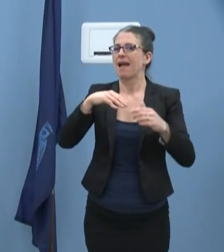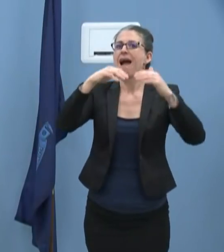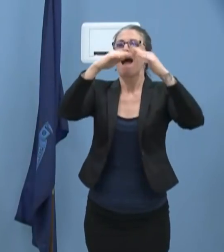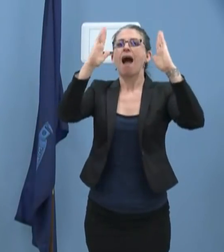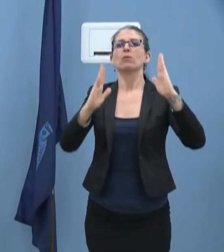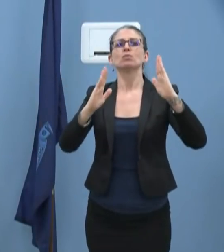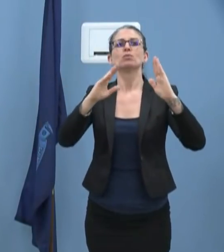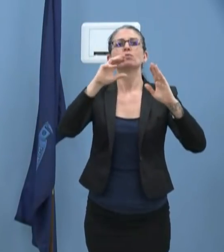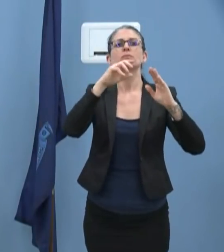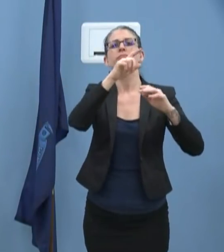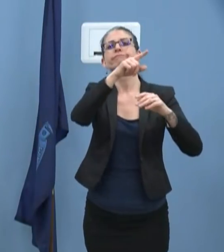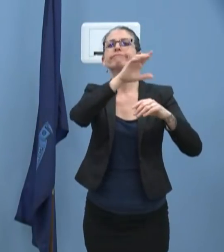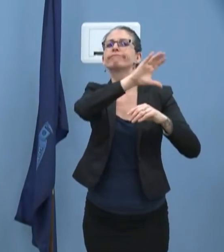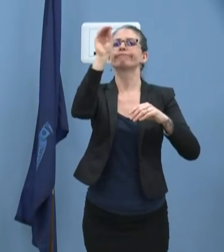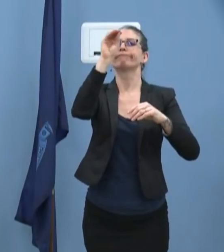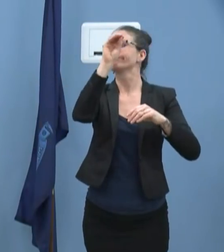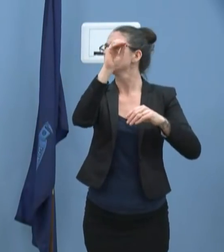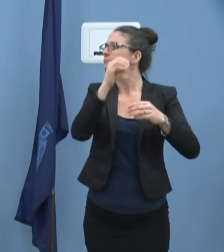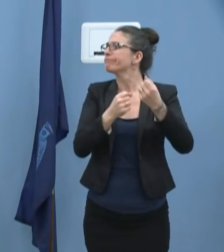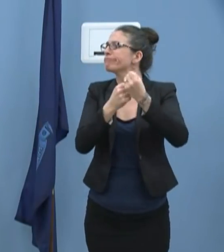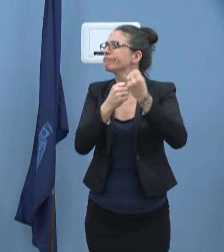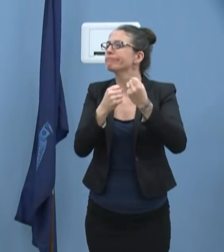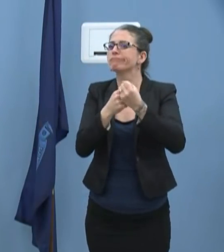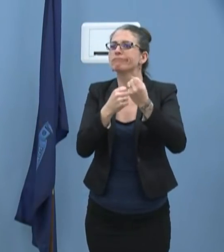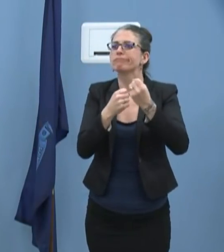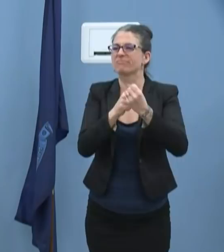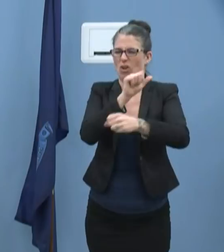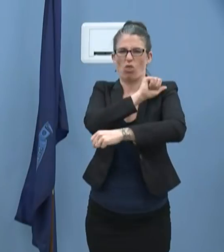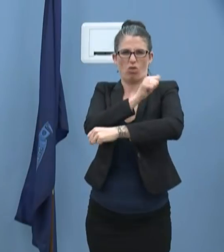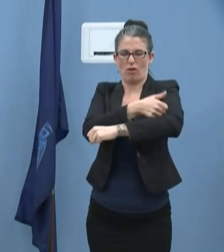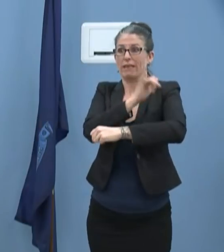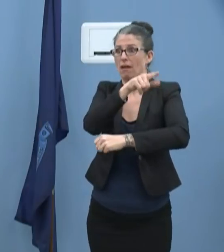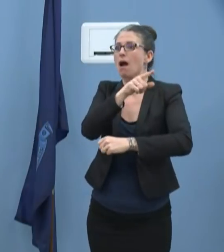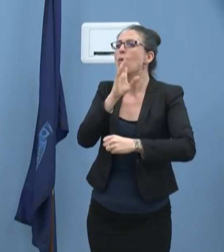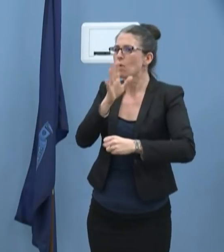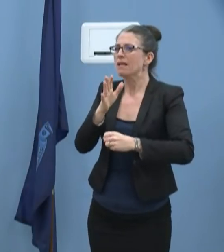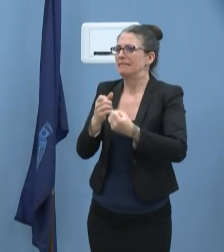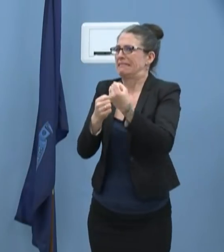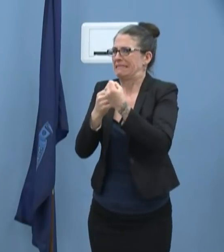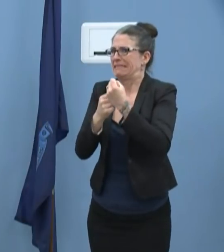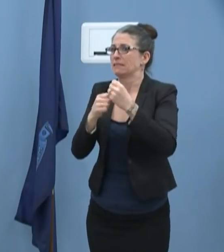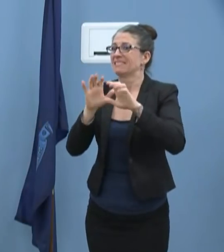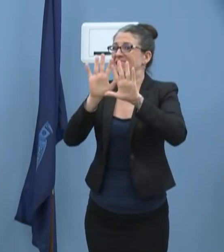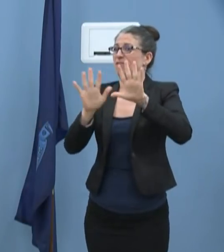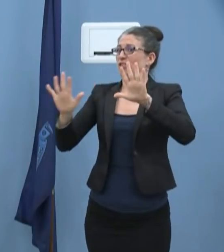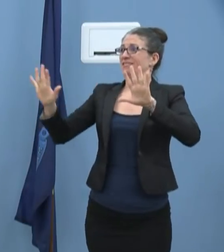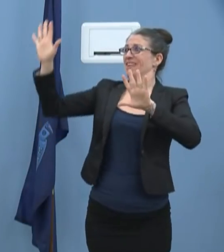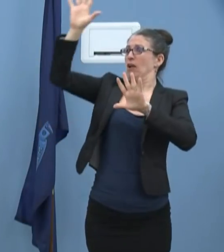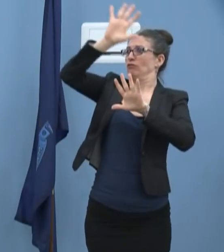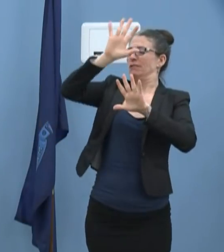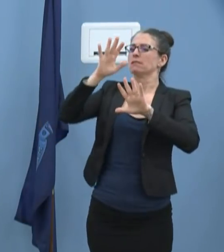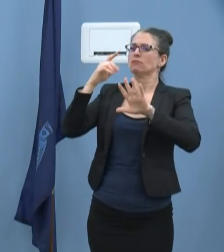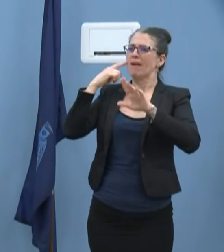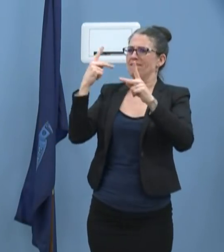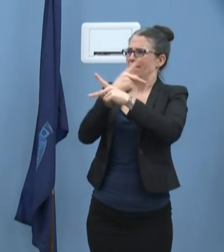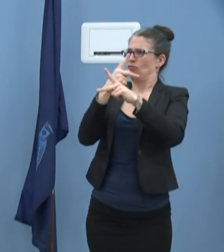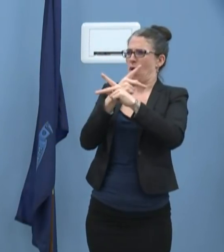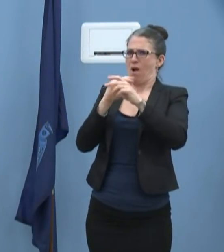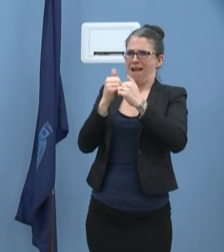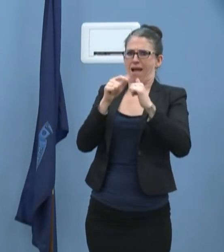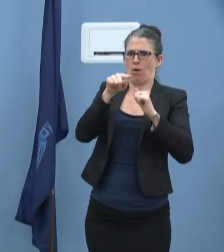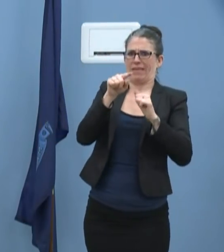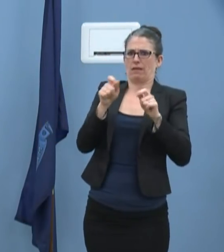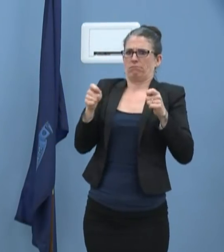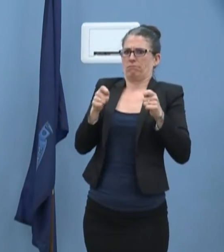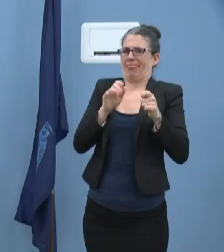It spans city, county, and state boundaries as well. So we are assembling a team that's meeting more than